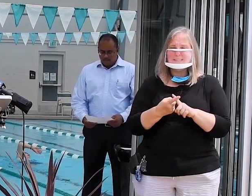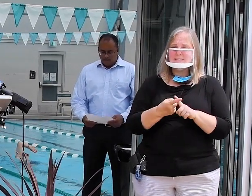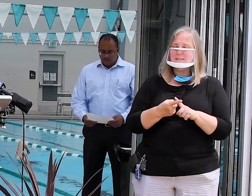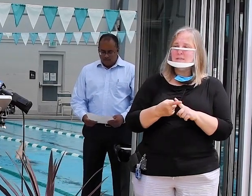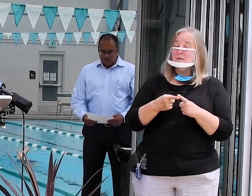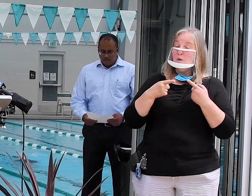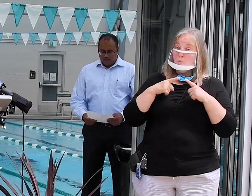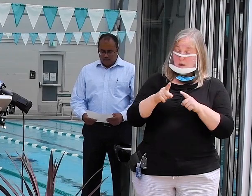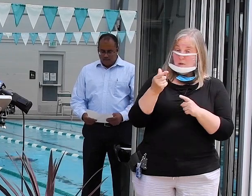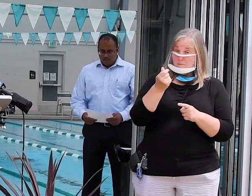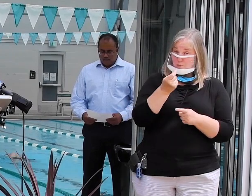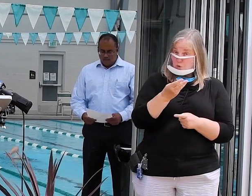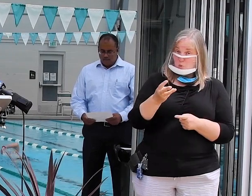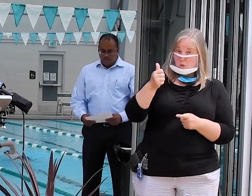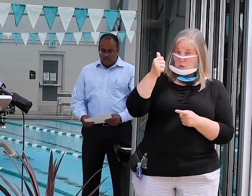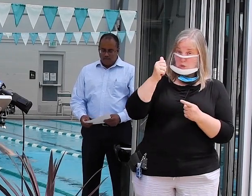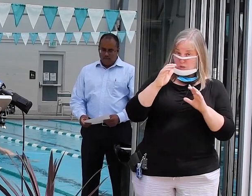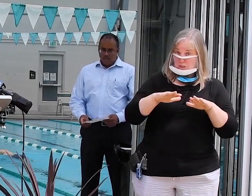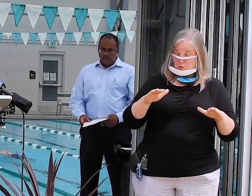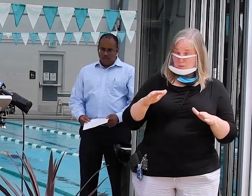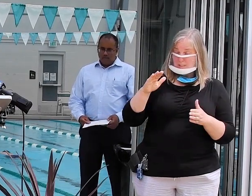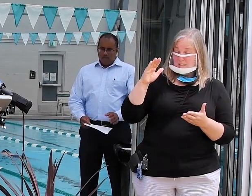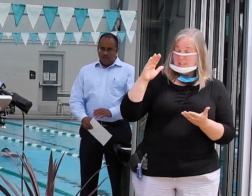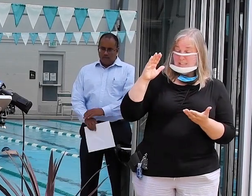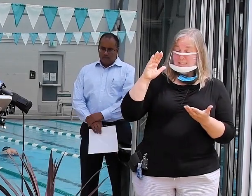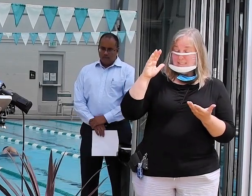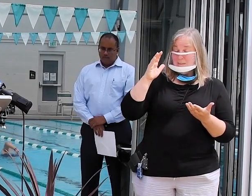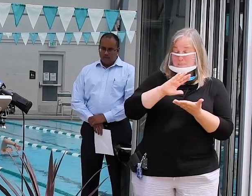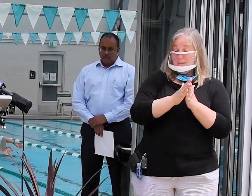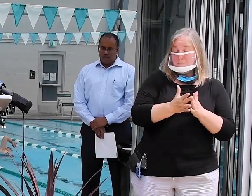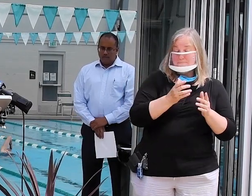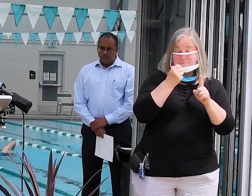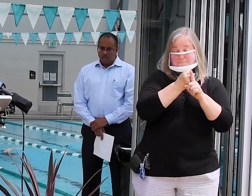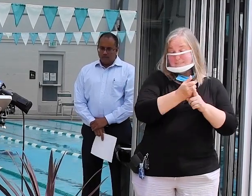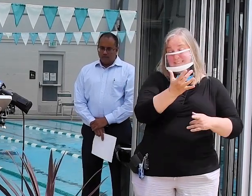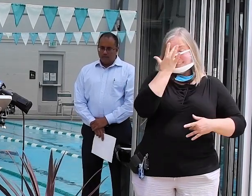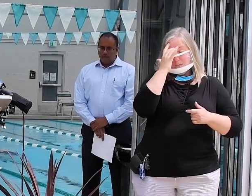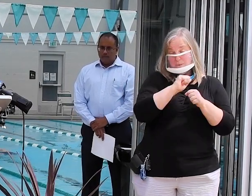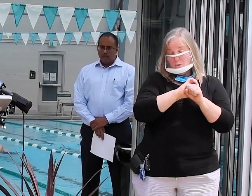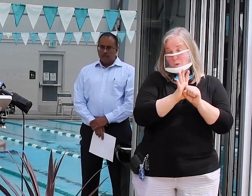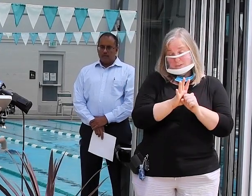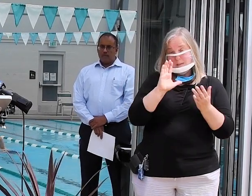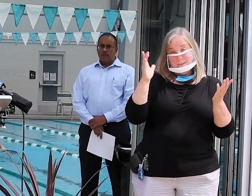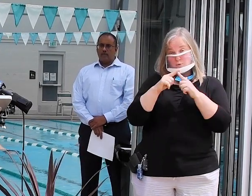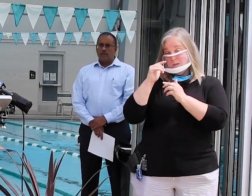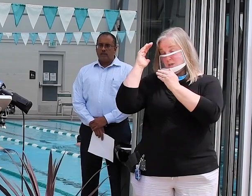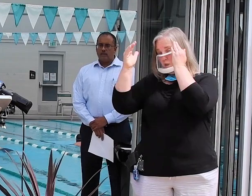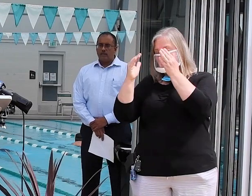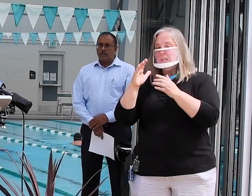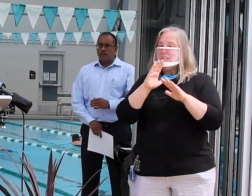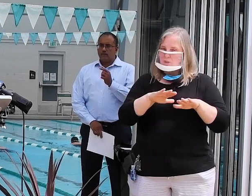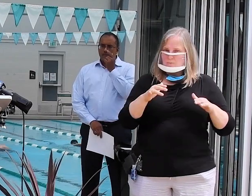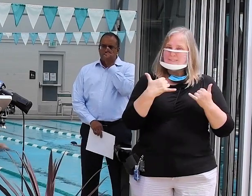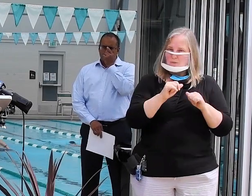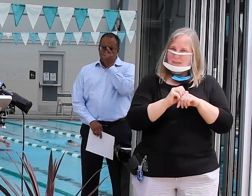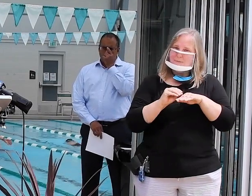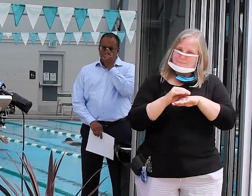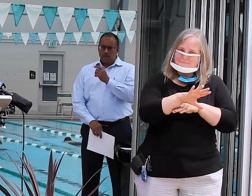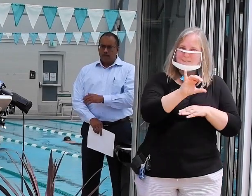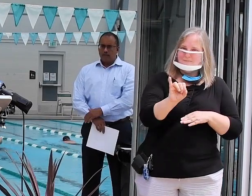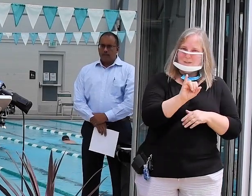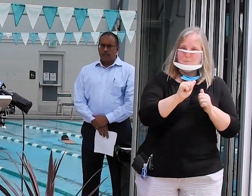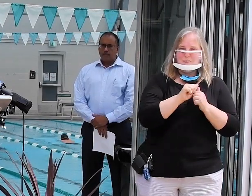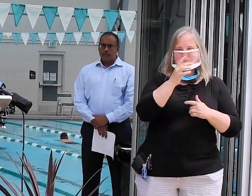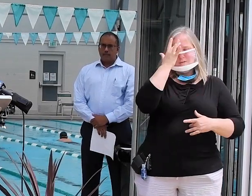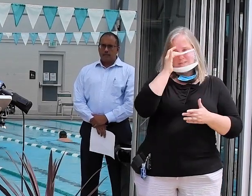fewer children have gotten sick with COVID-19 compared to adults, children can still be infected with the virus that causes